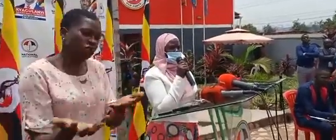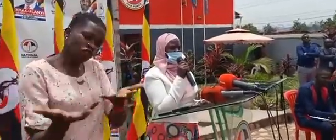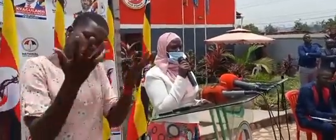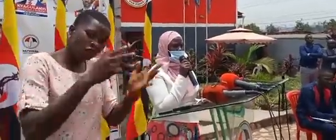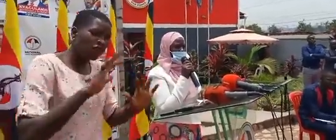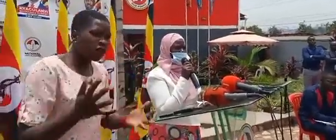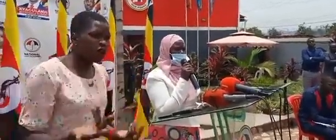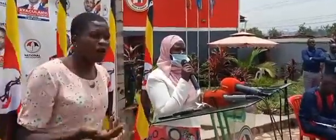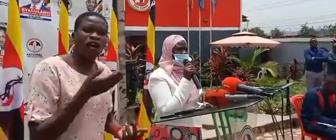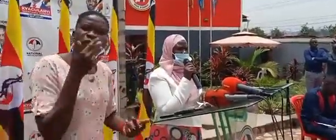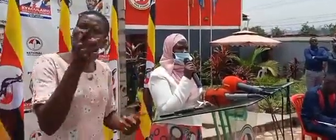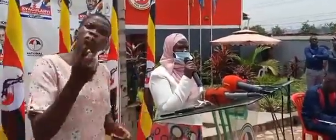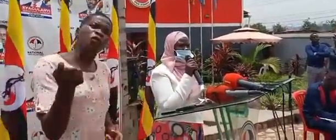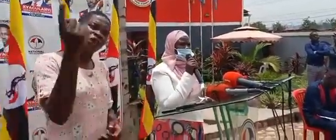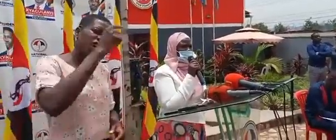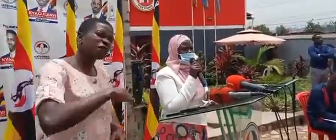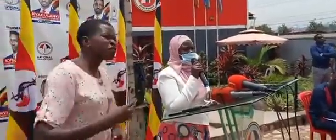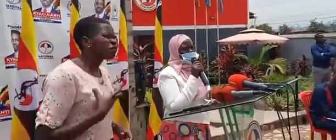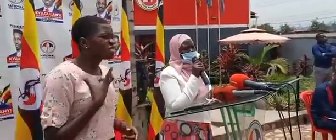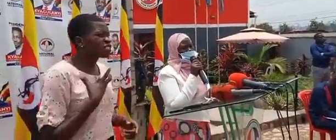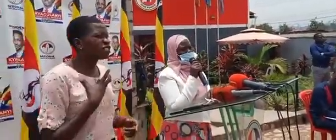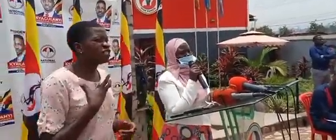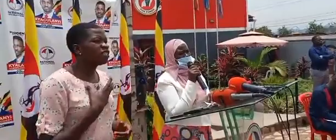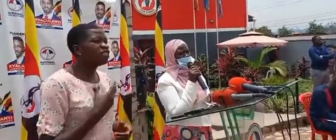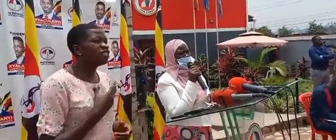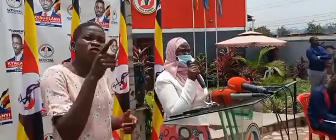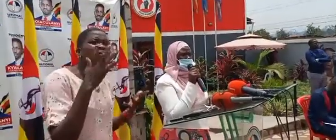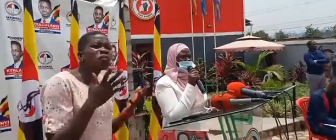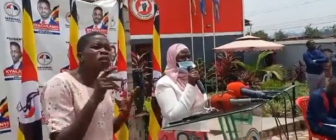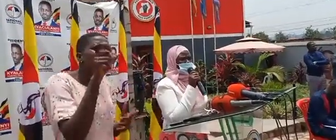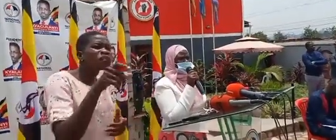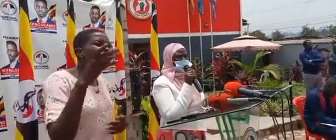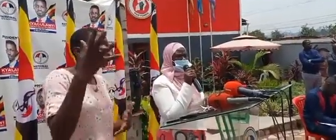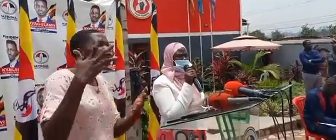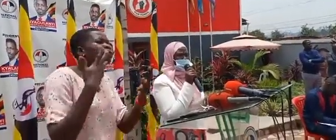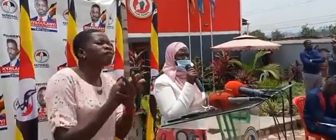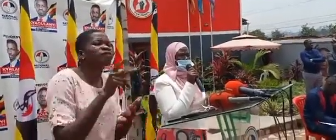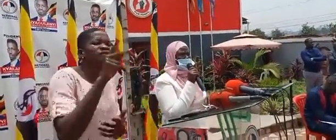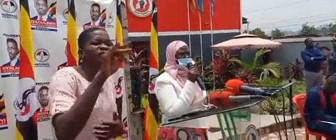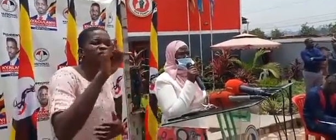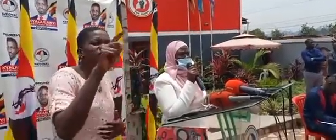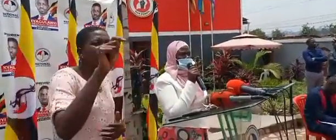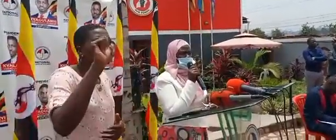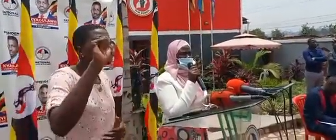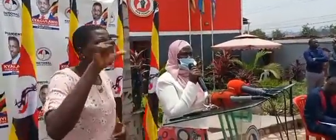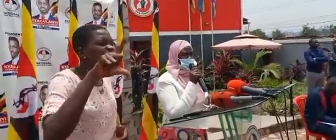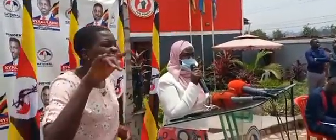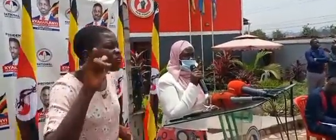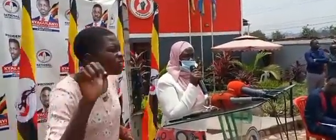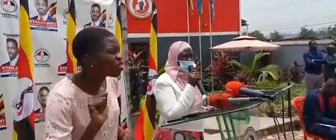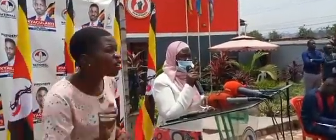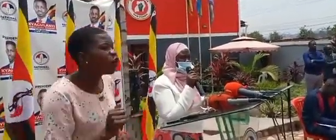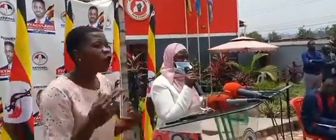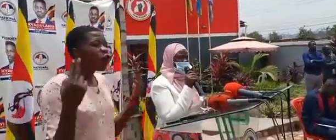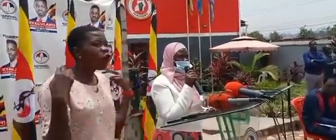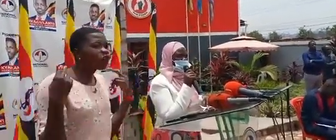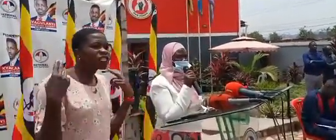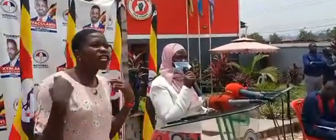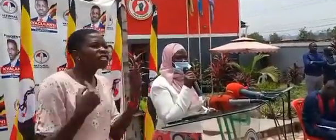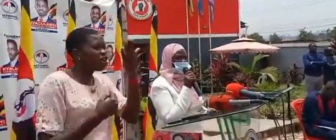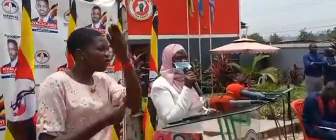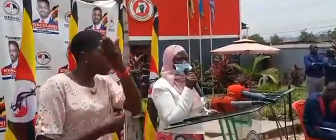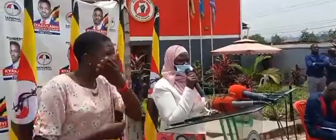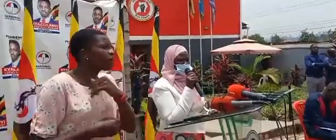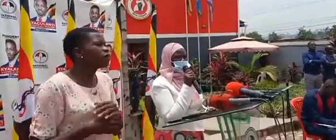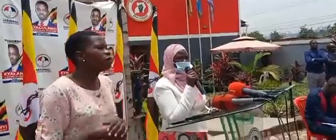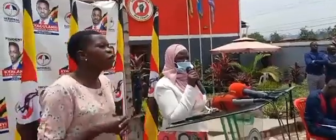Mutu chani leko wano. Oboli ali chitalia. Kuhuwa ya kado jeko wano. Tubela wo. Ba officers webali. We don't